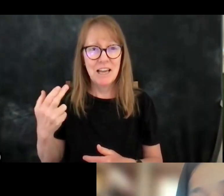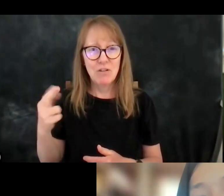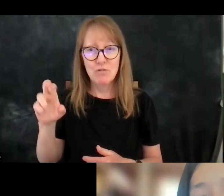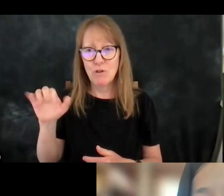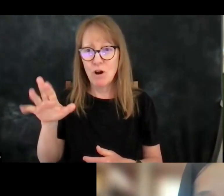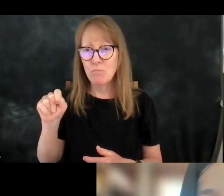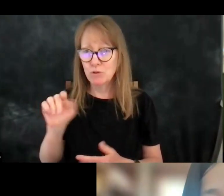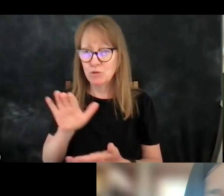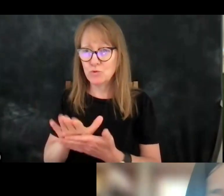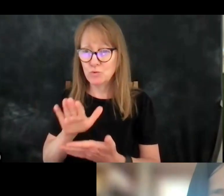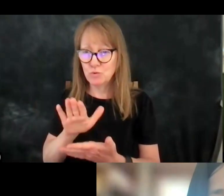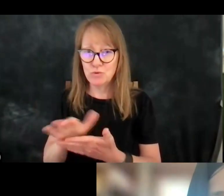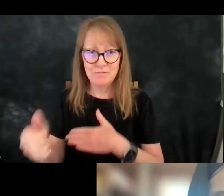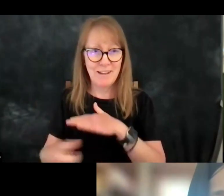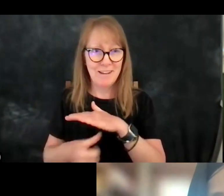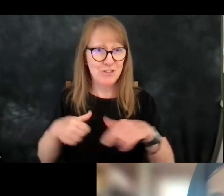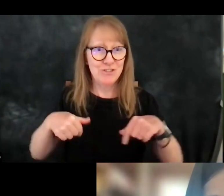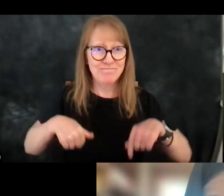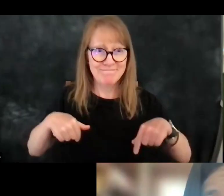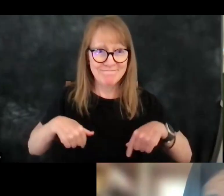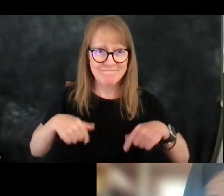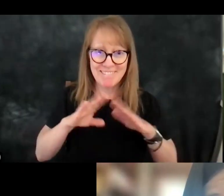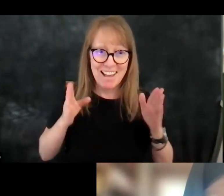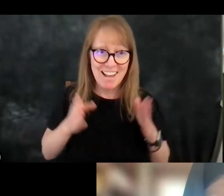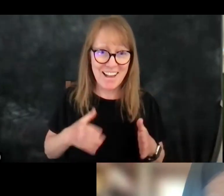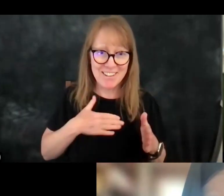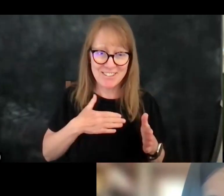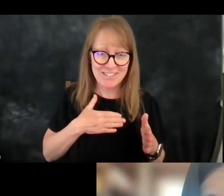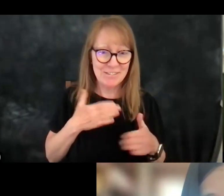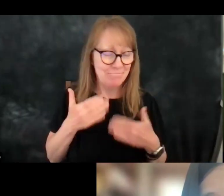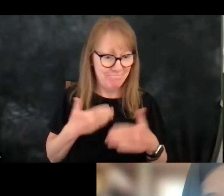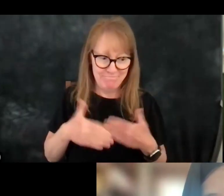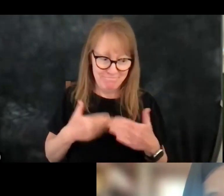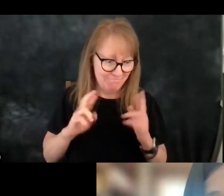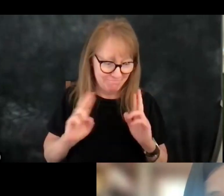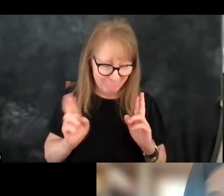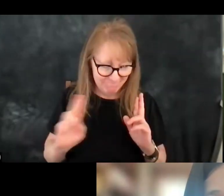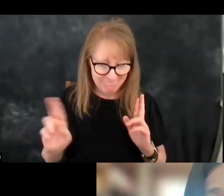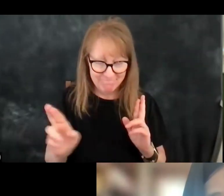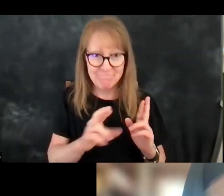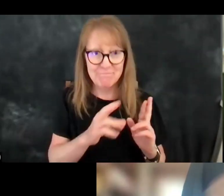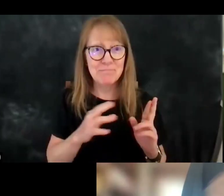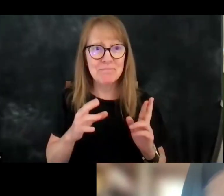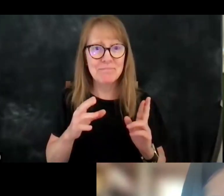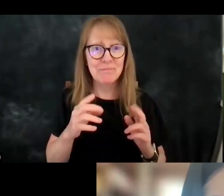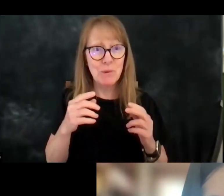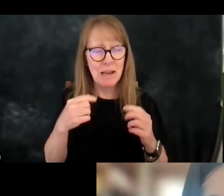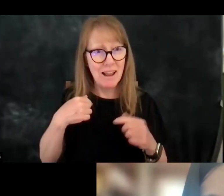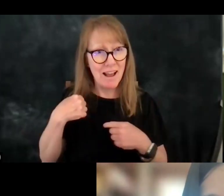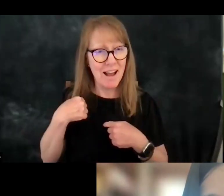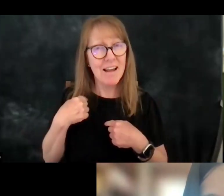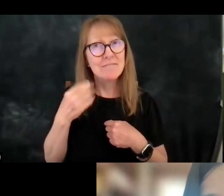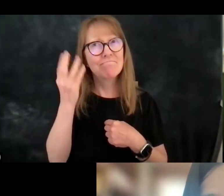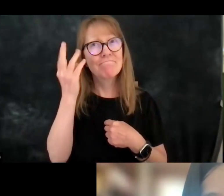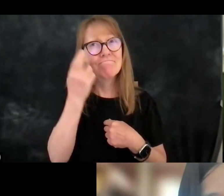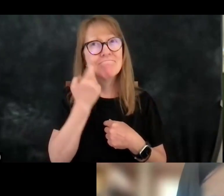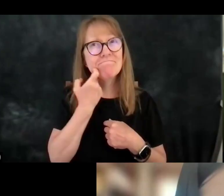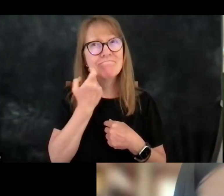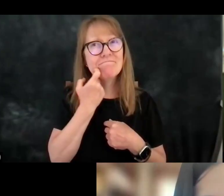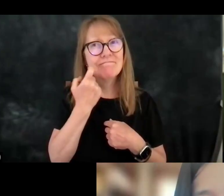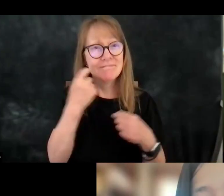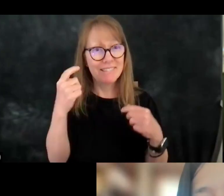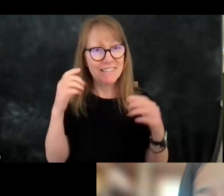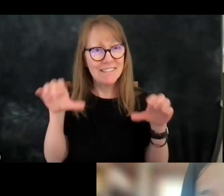household. And I felt very old recently when I did the math, when